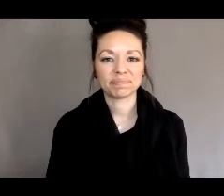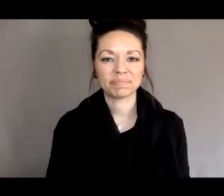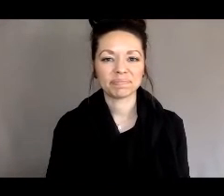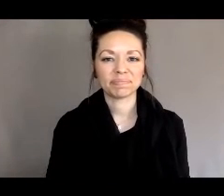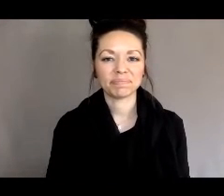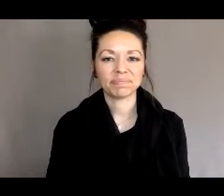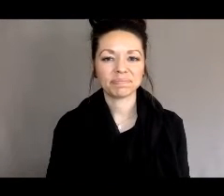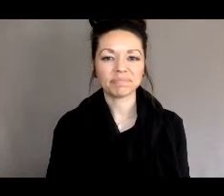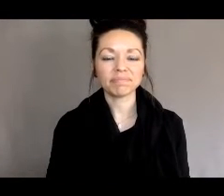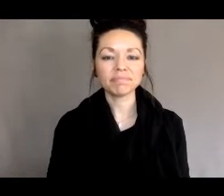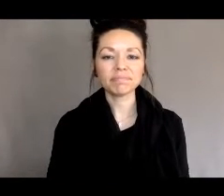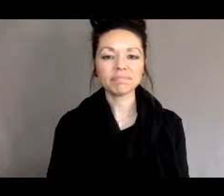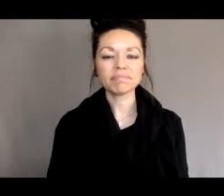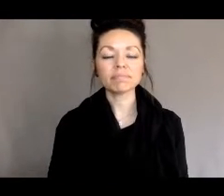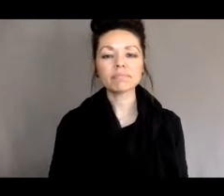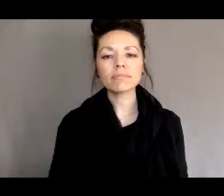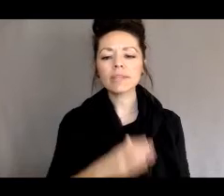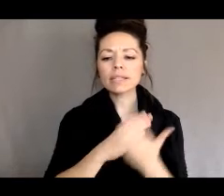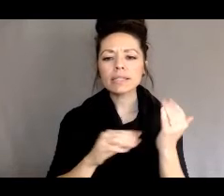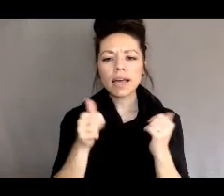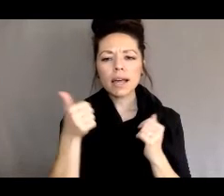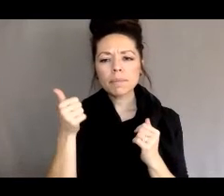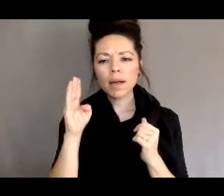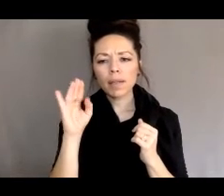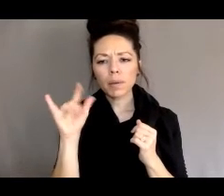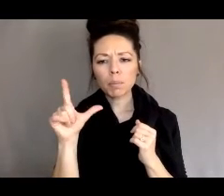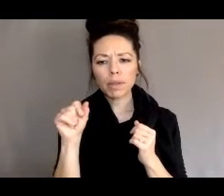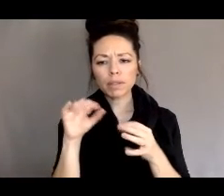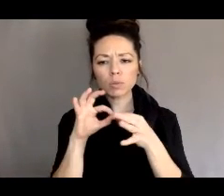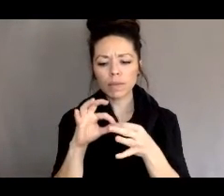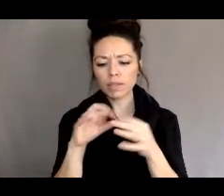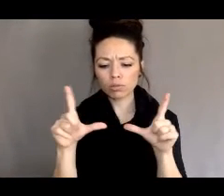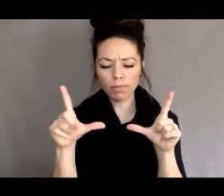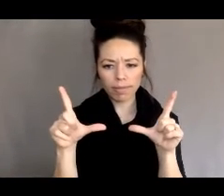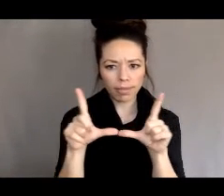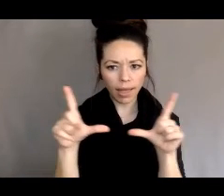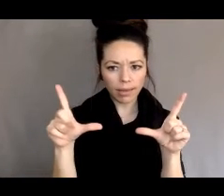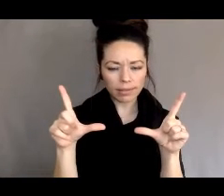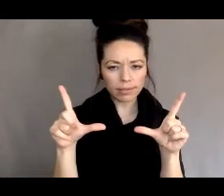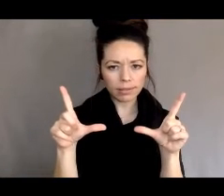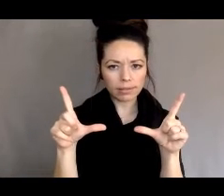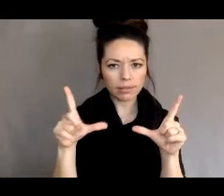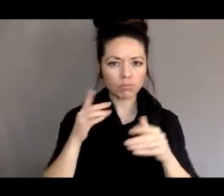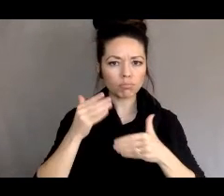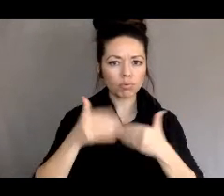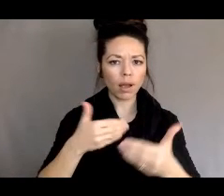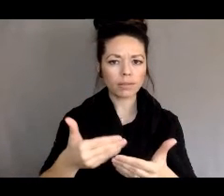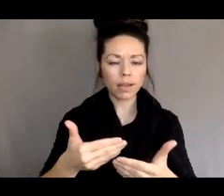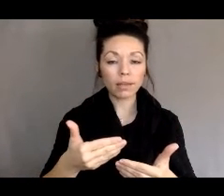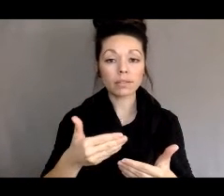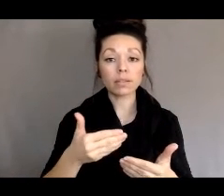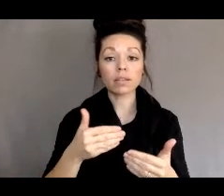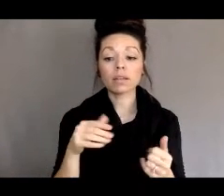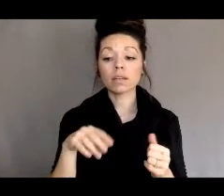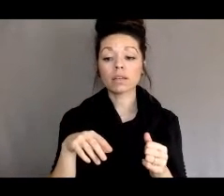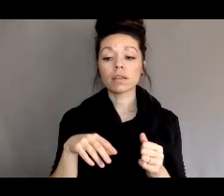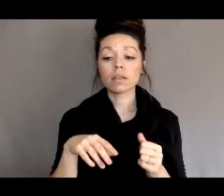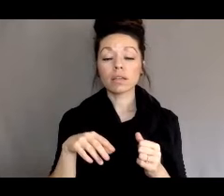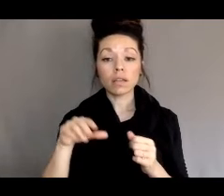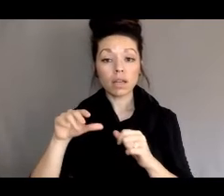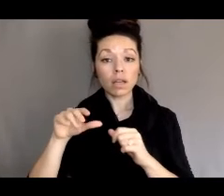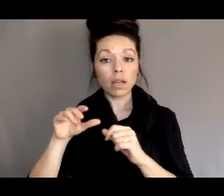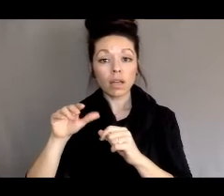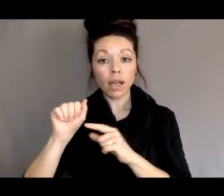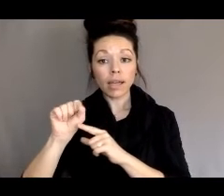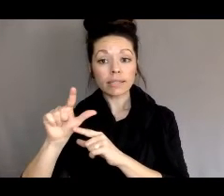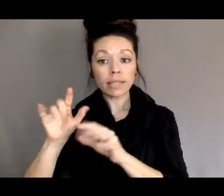So there are a couple of other bills that are going through related to licensing, not specifically related to American Sign